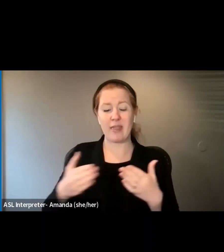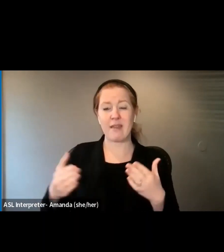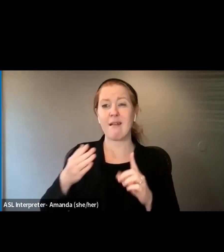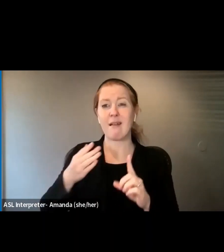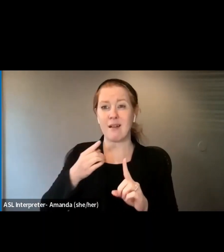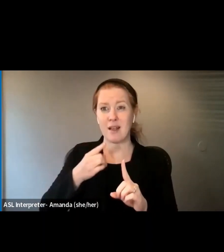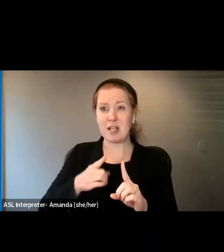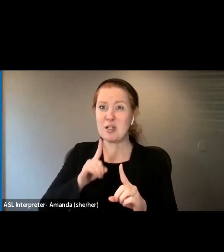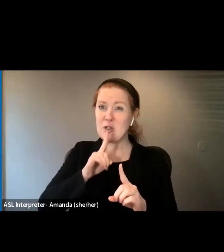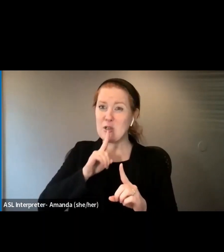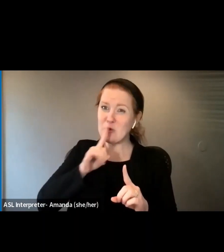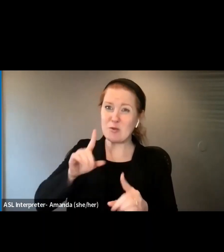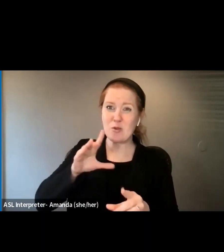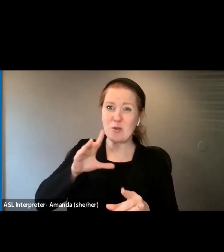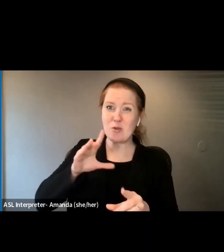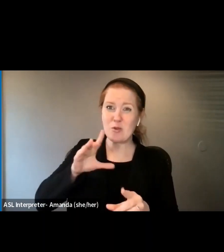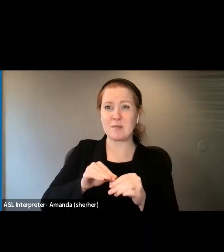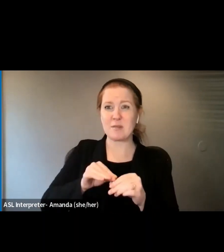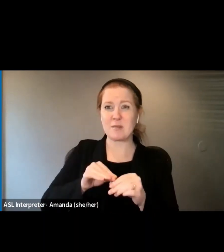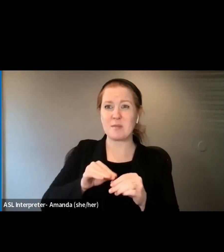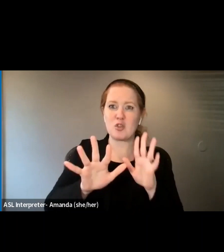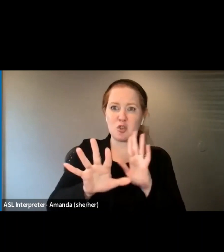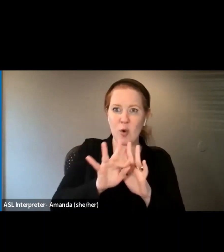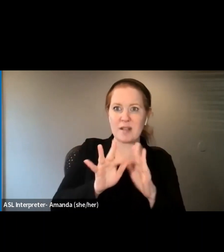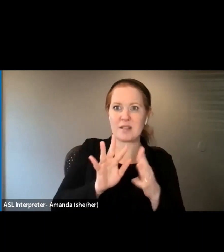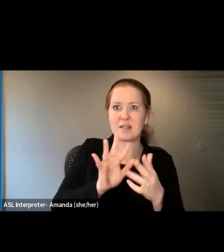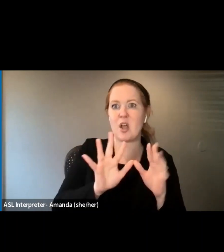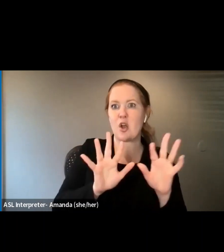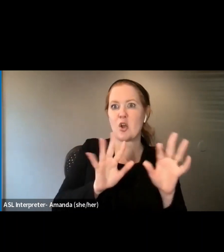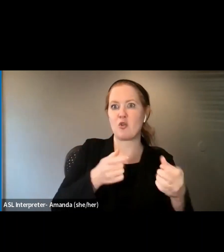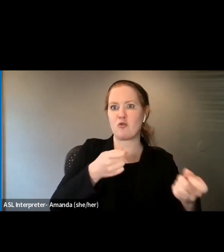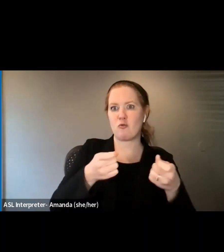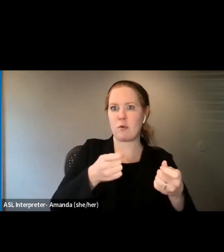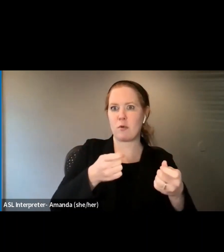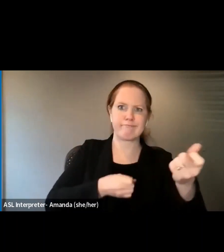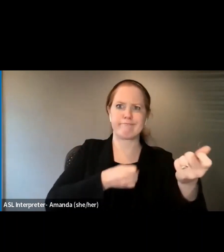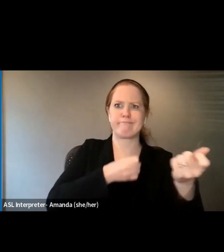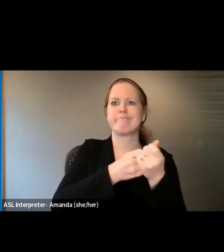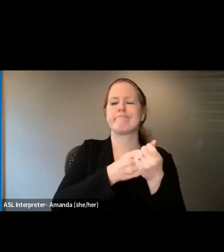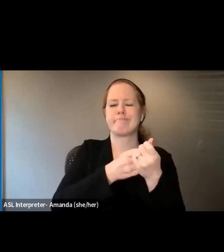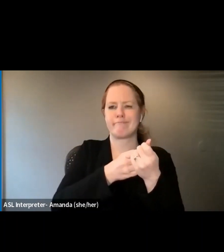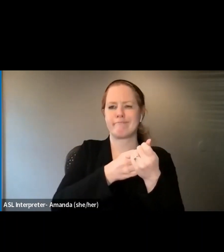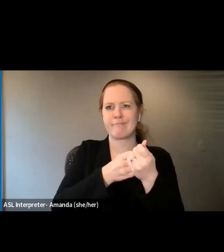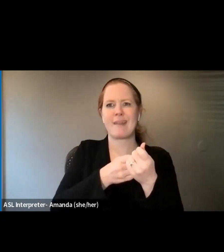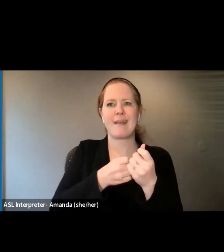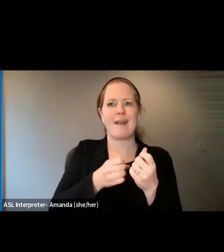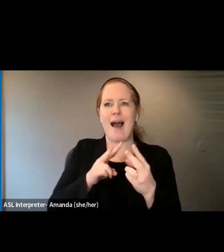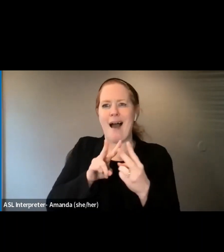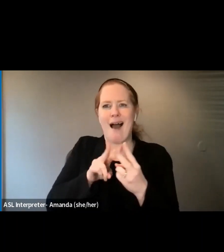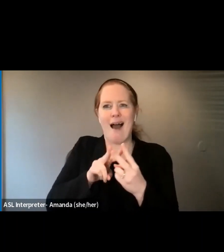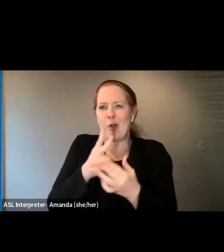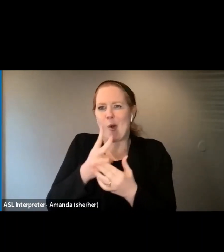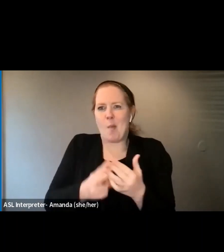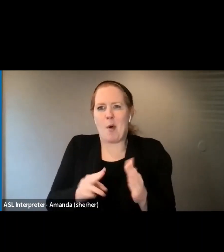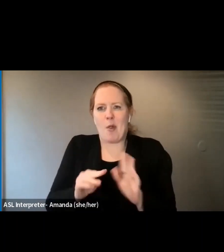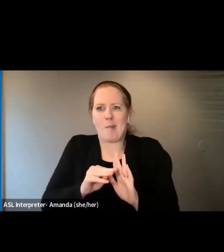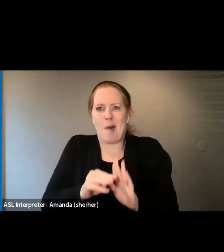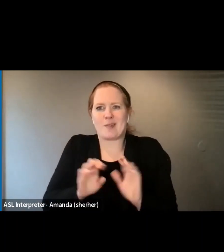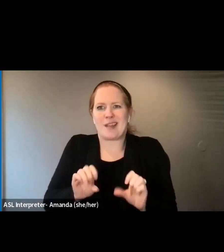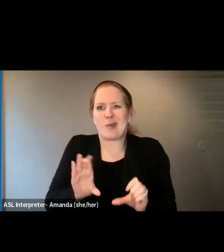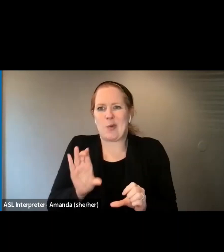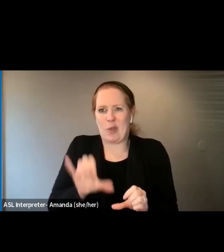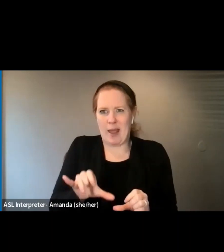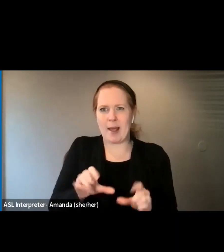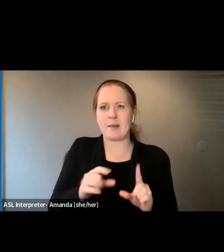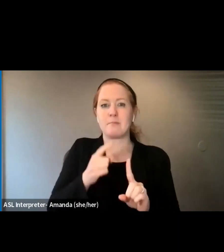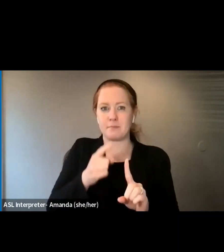true participant choice and control is upheld, and that can be upheld in either or both of these models. So in this section, you